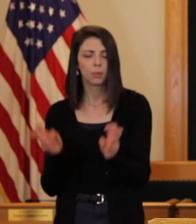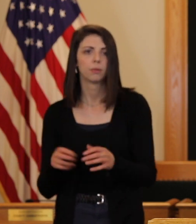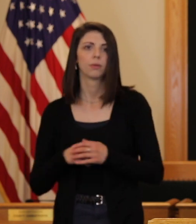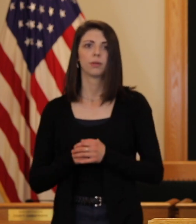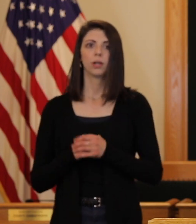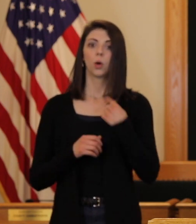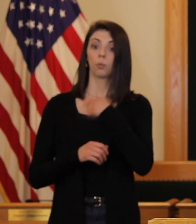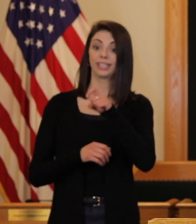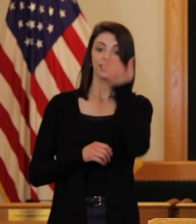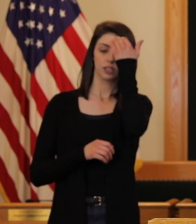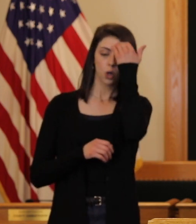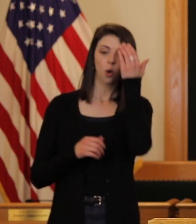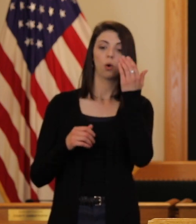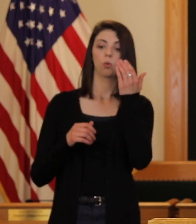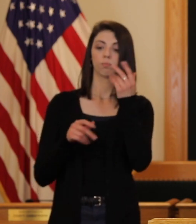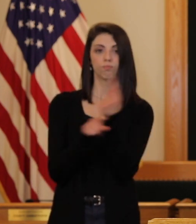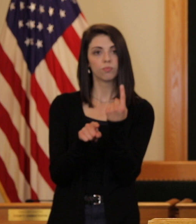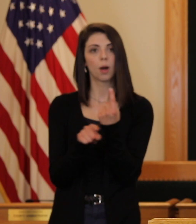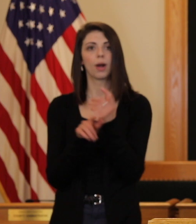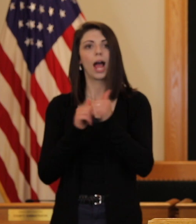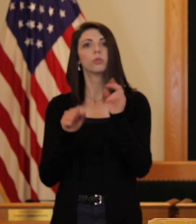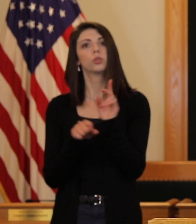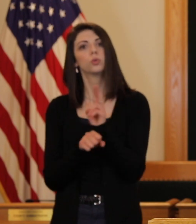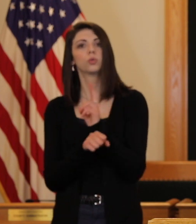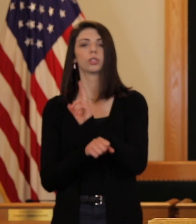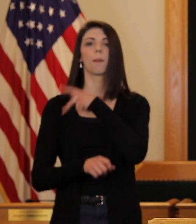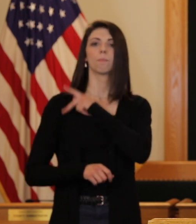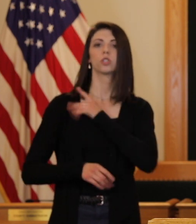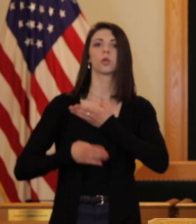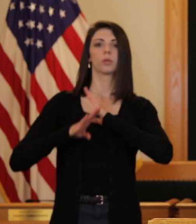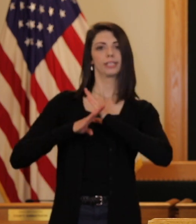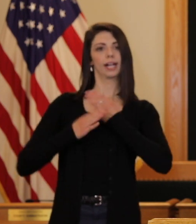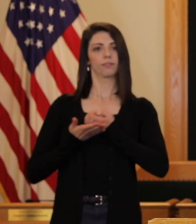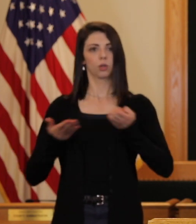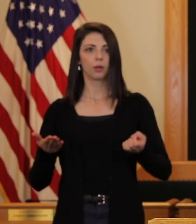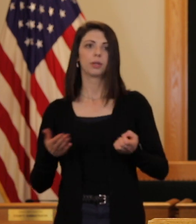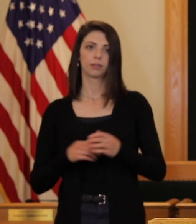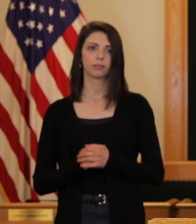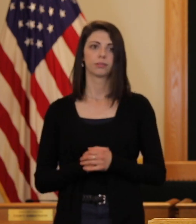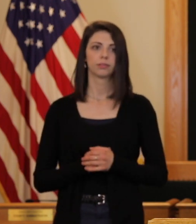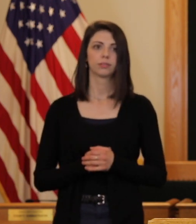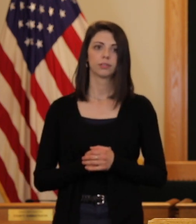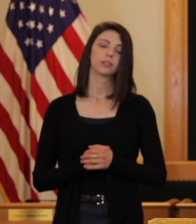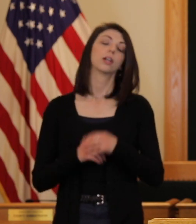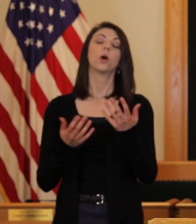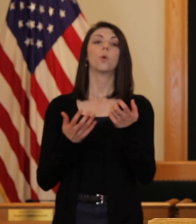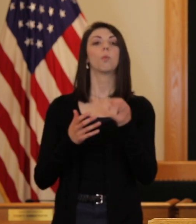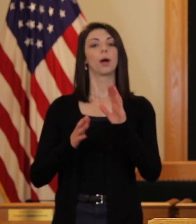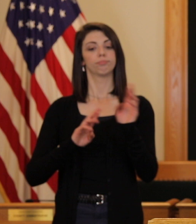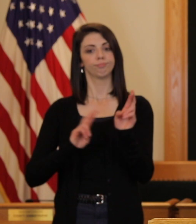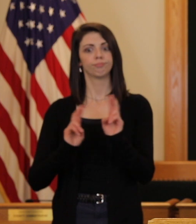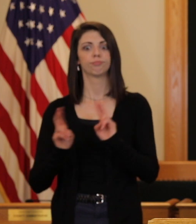properly use it are critical to maintaining a strong and healthy emergency medical workforce. To prepare for and